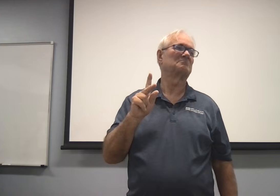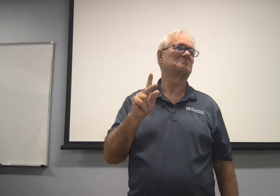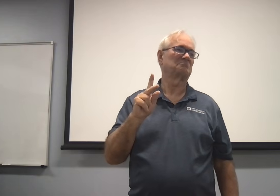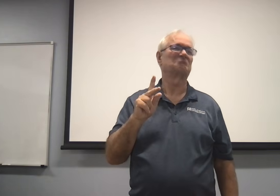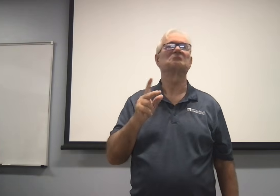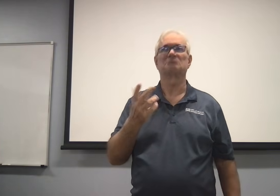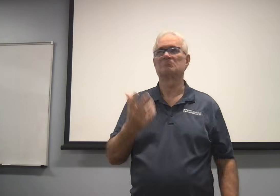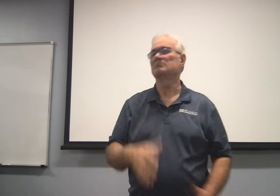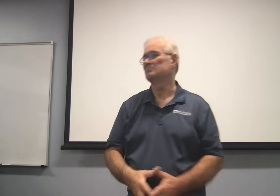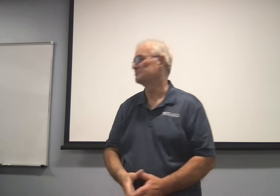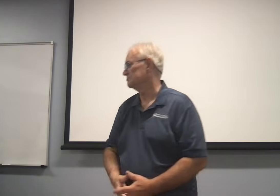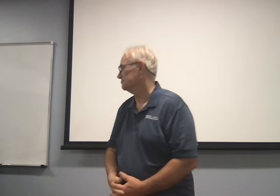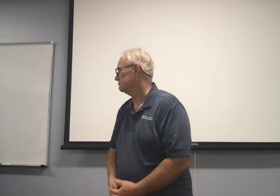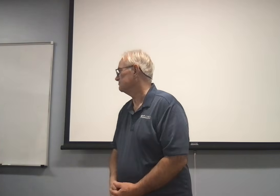A-S-K, ask.